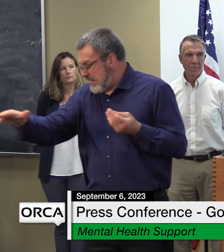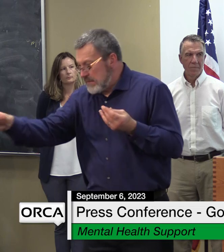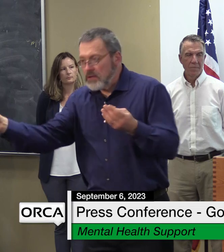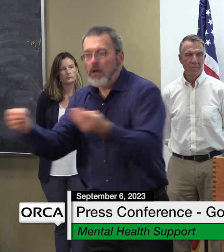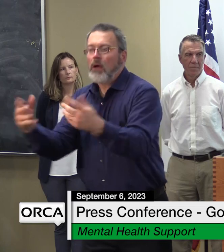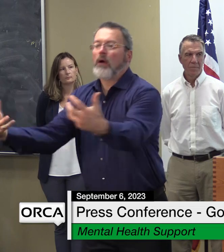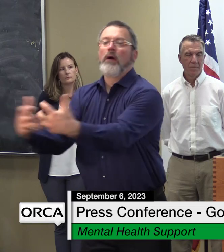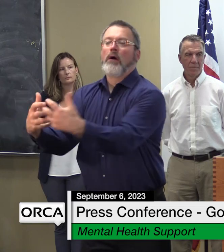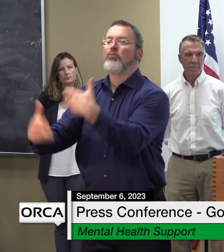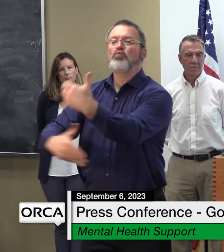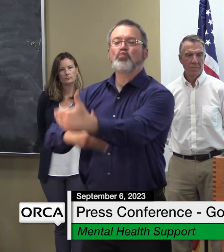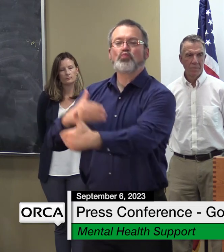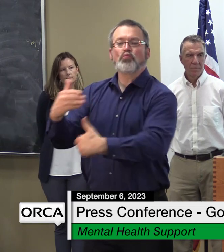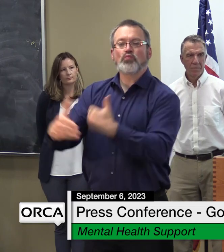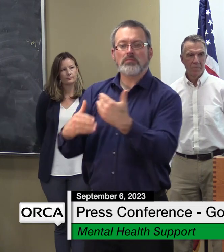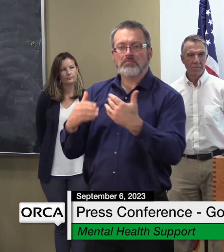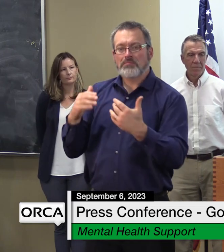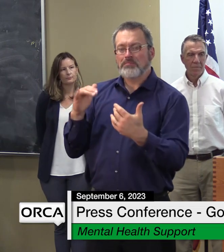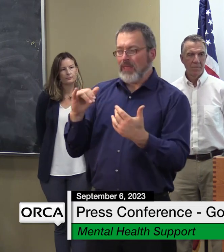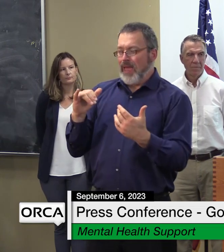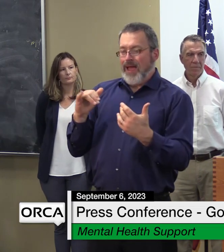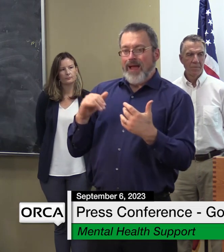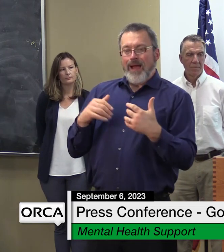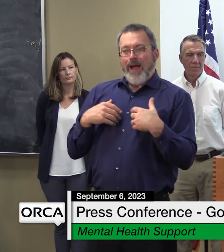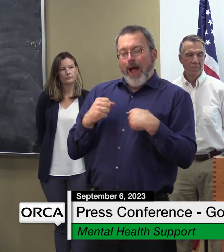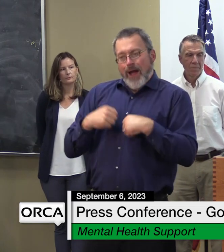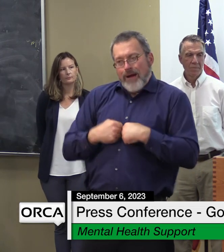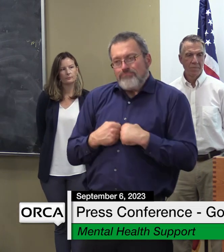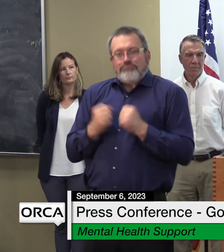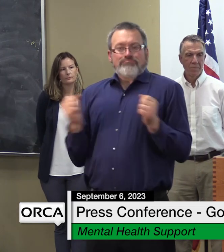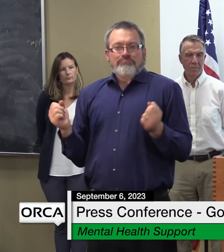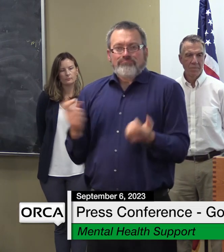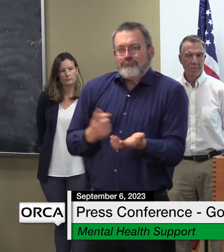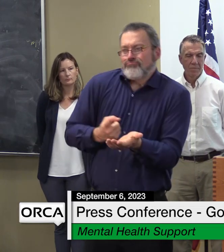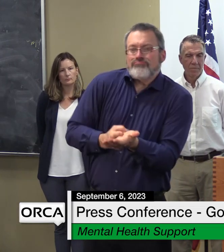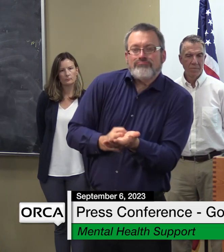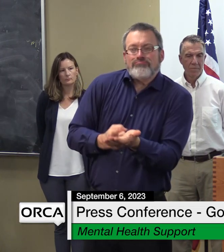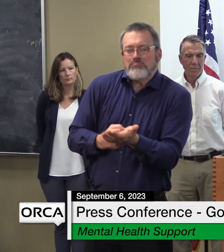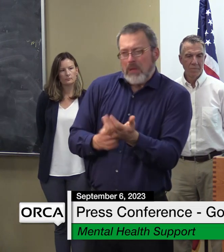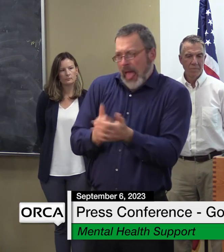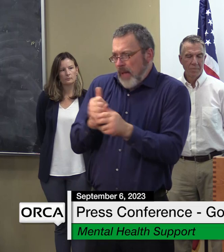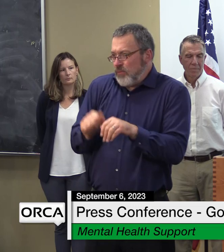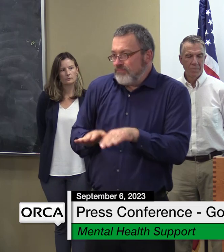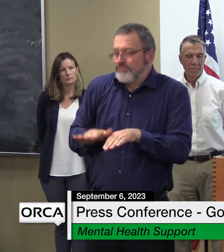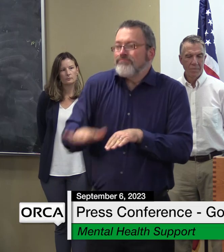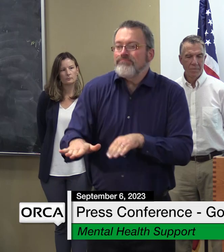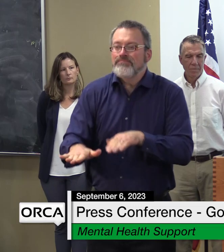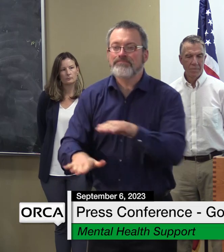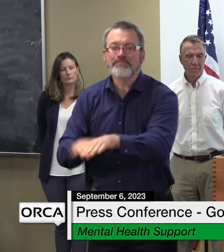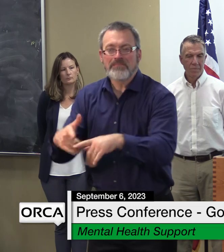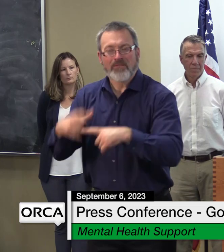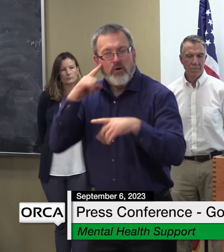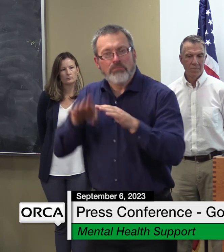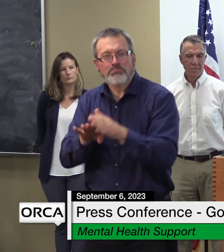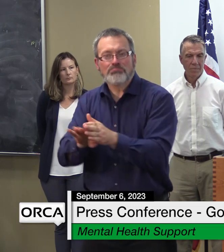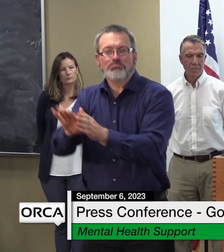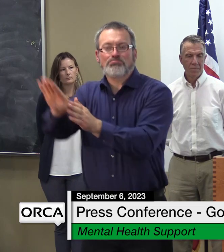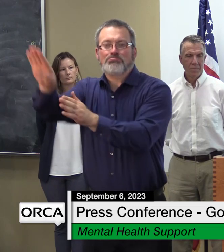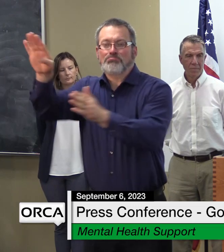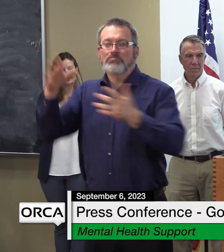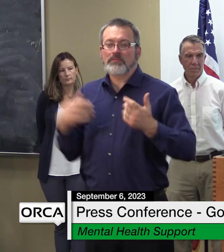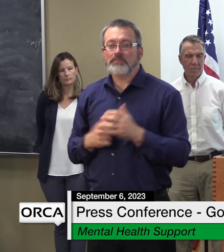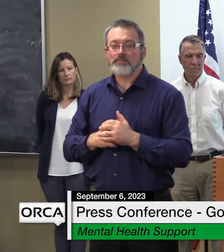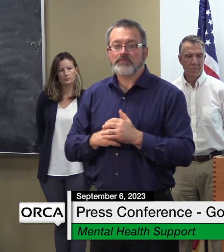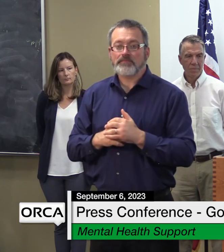whether it's with 988 or someone in your life, can be a big step towards healing. The more we discuss our stressors, the more we normalize the conversation around mental